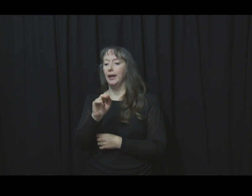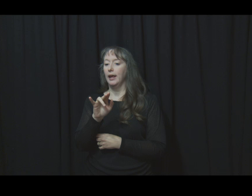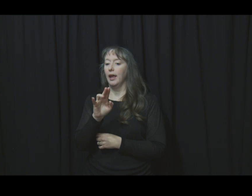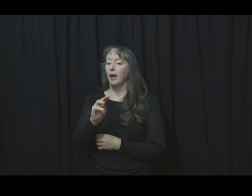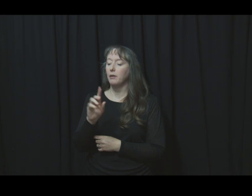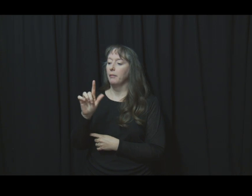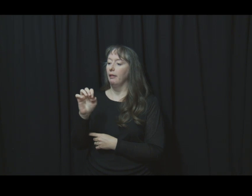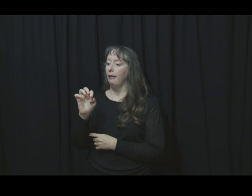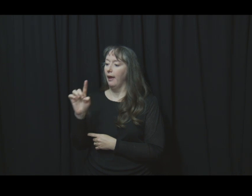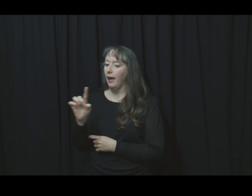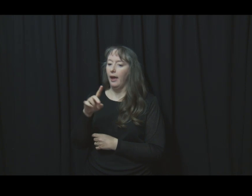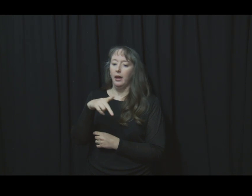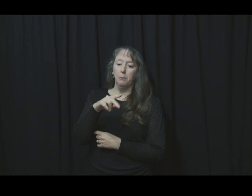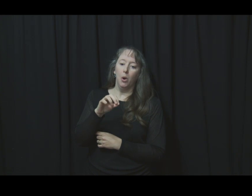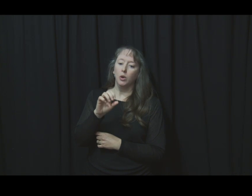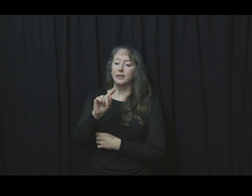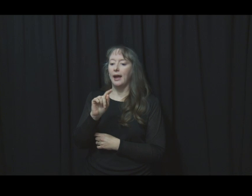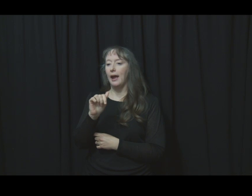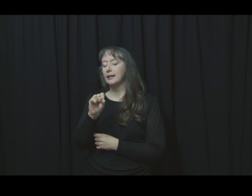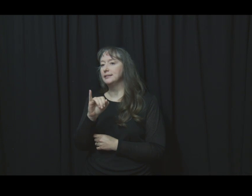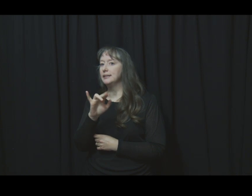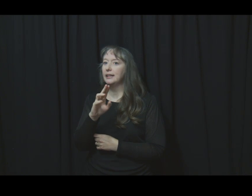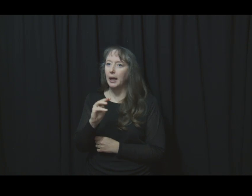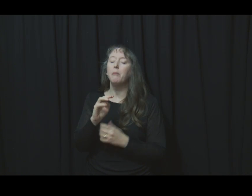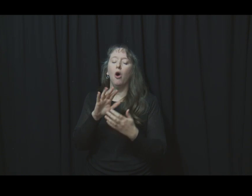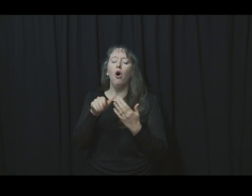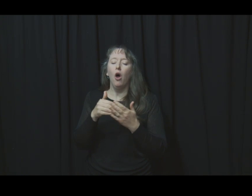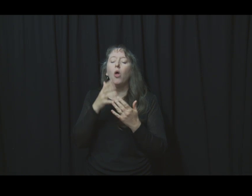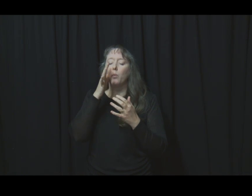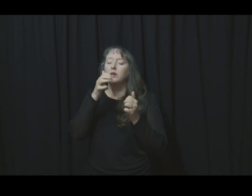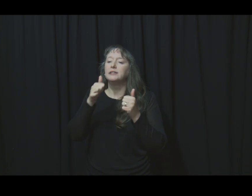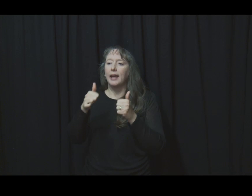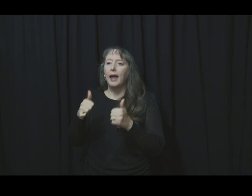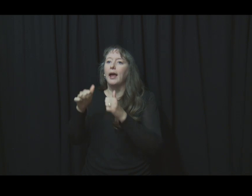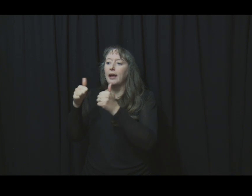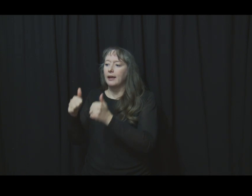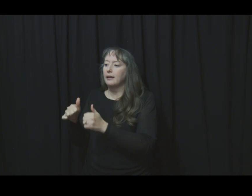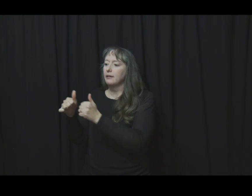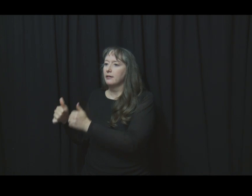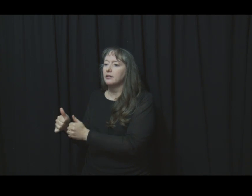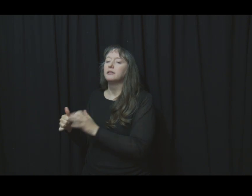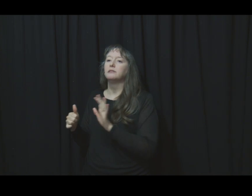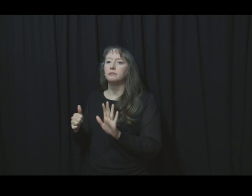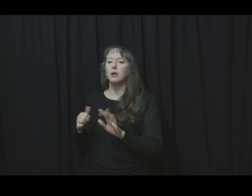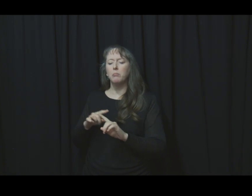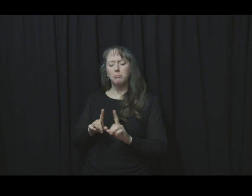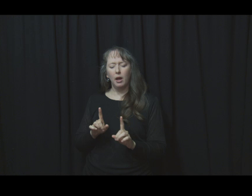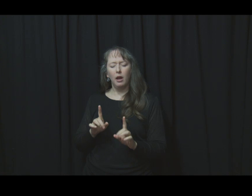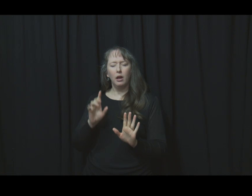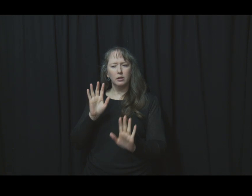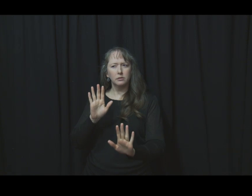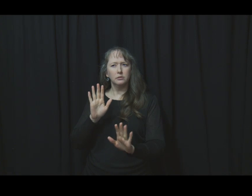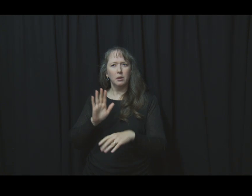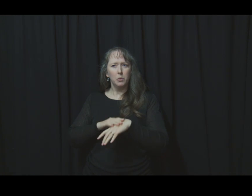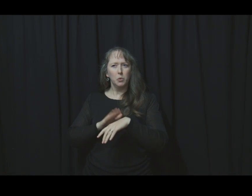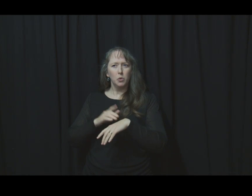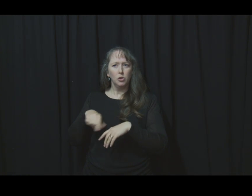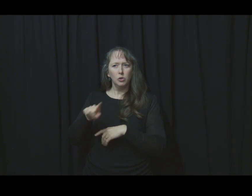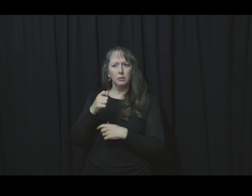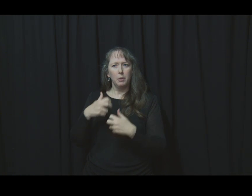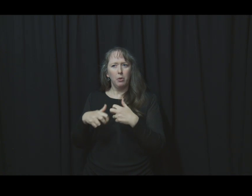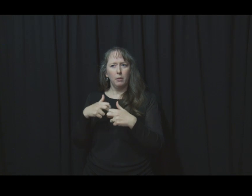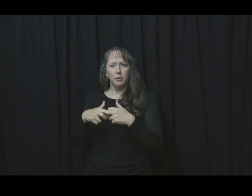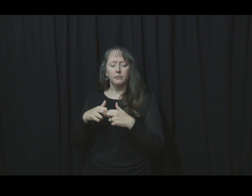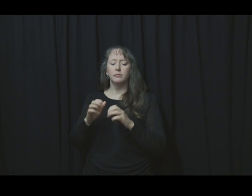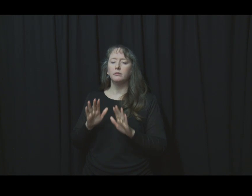argon. But when you're talking about the past, we have a problem. I'll give you a practical example. In Australia, there were engineers that